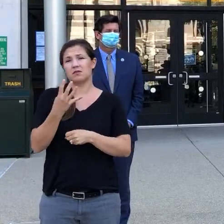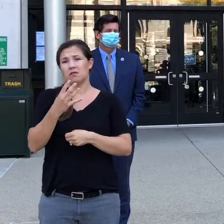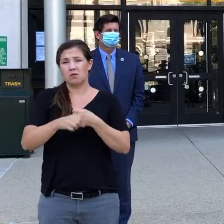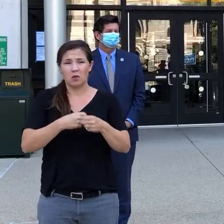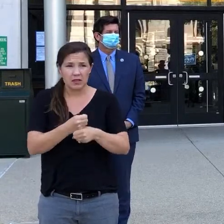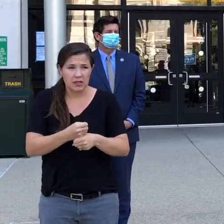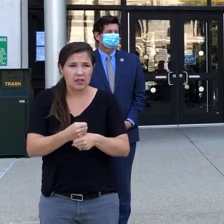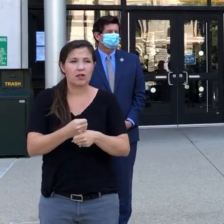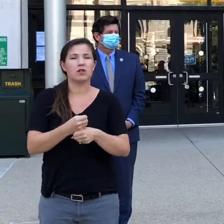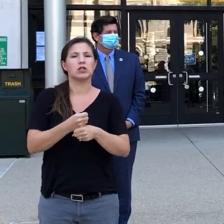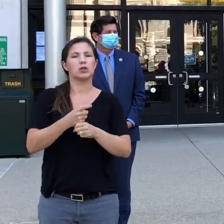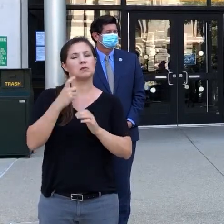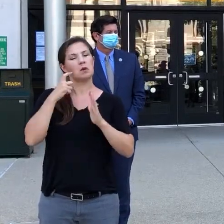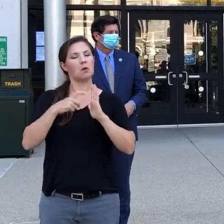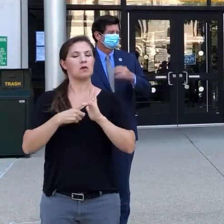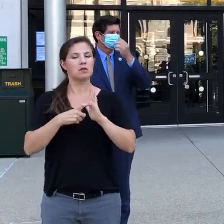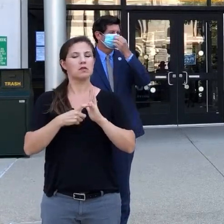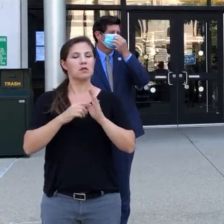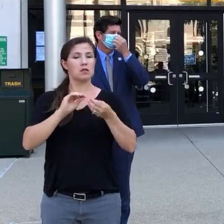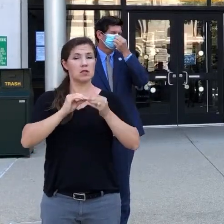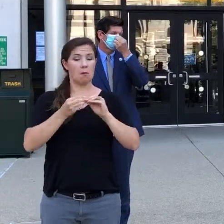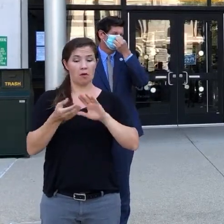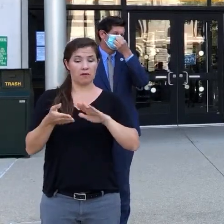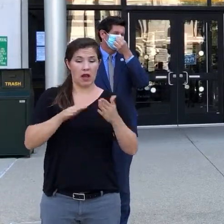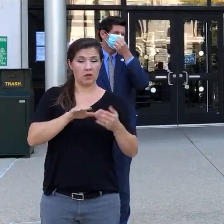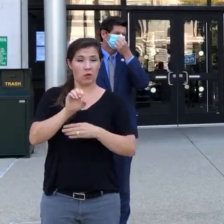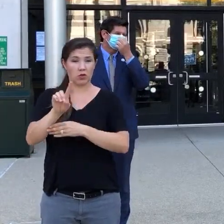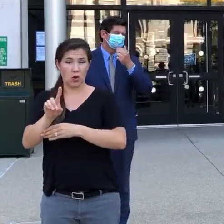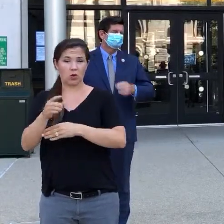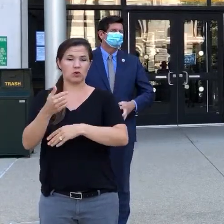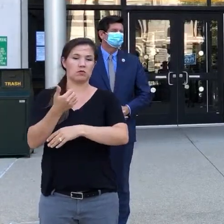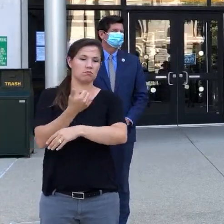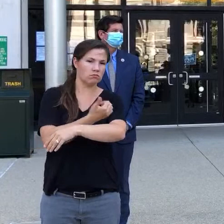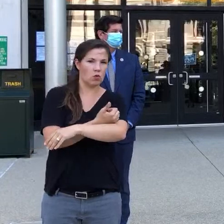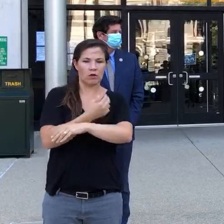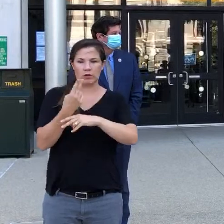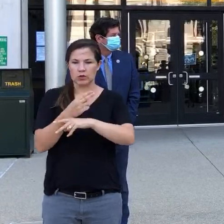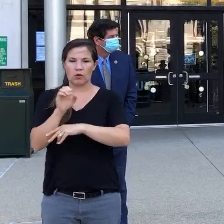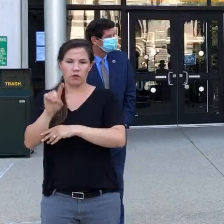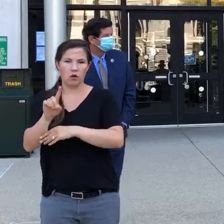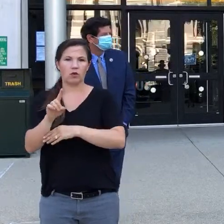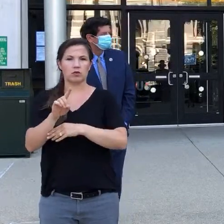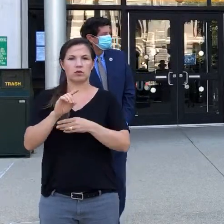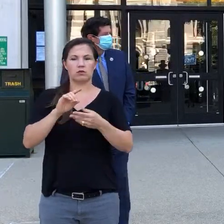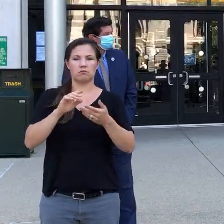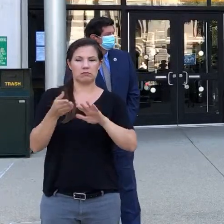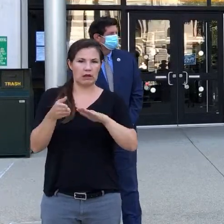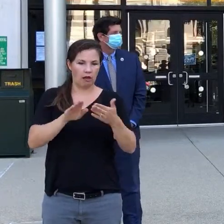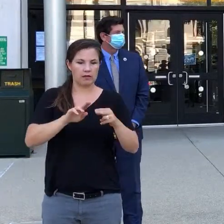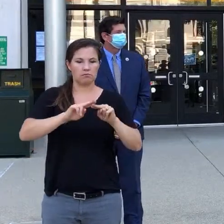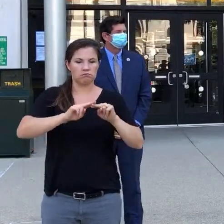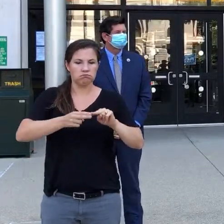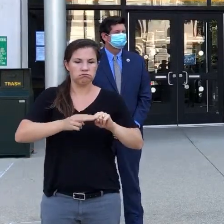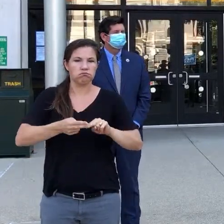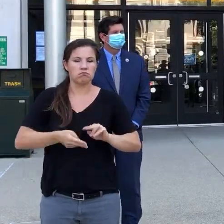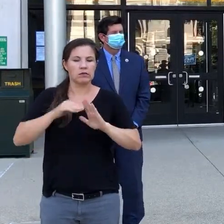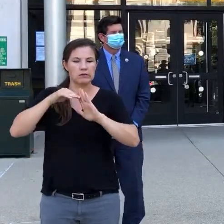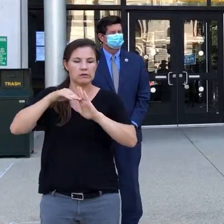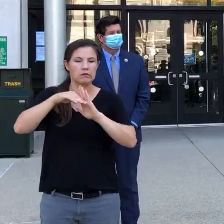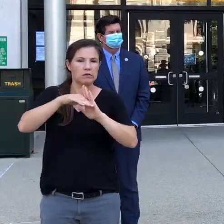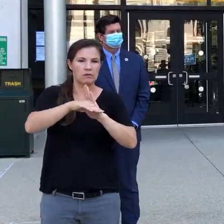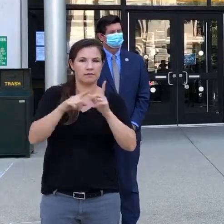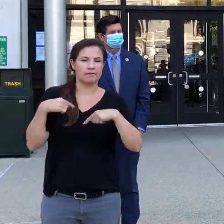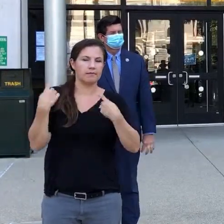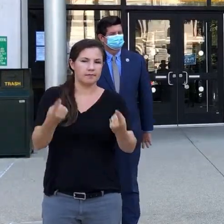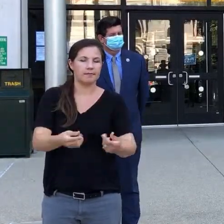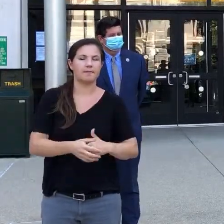have seen a pretty significant decrease in the number of overdose opioid deaths that have occurred